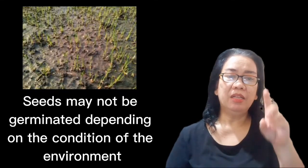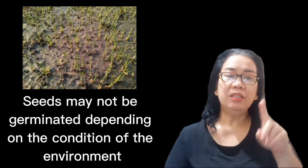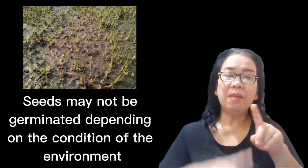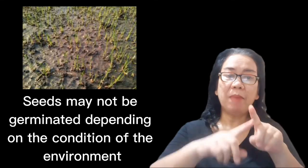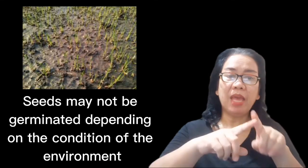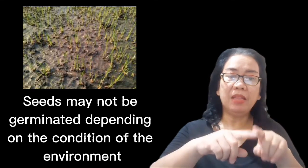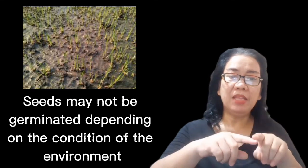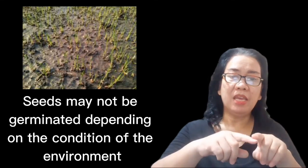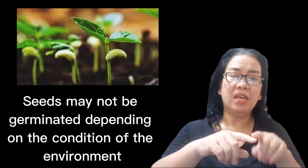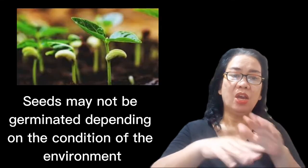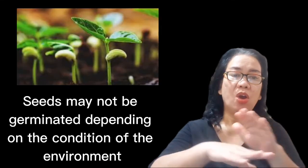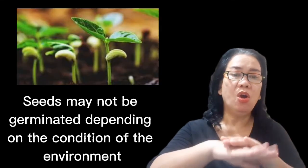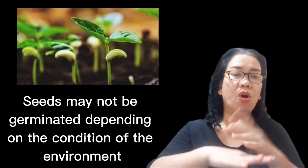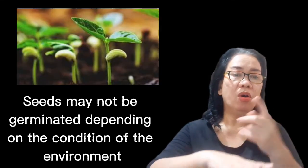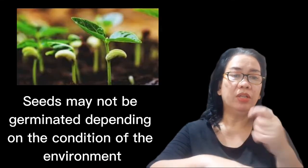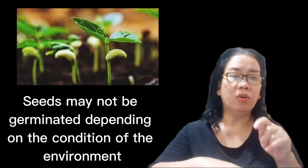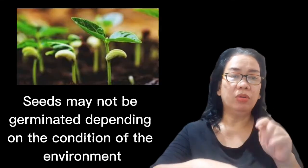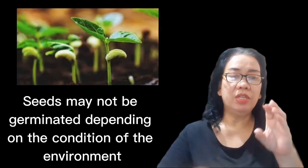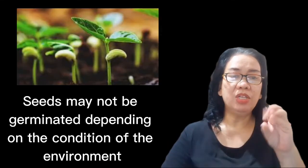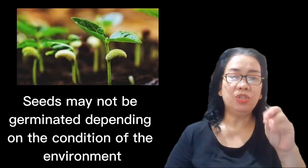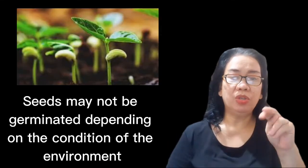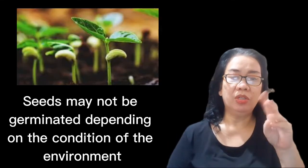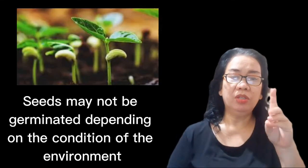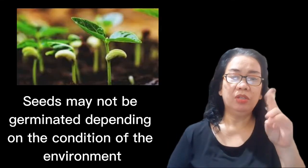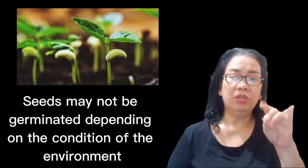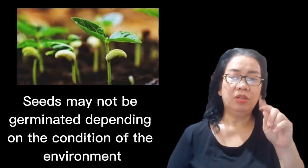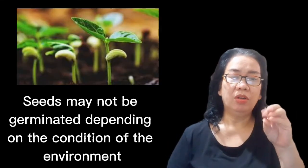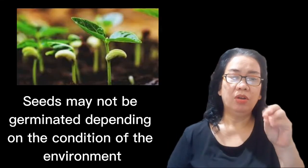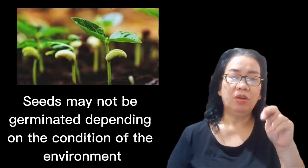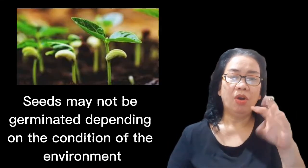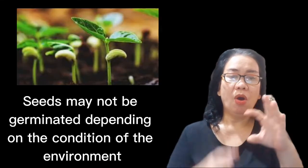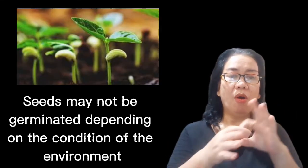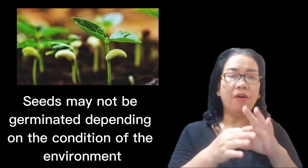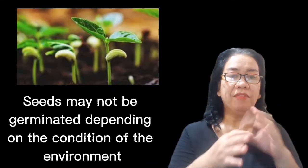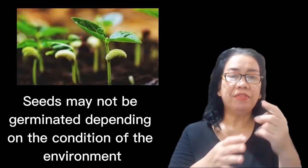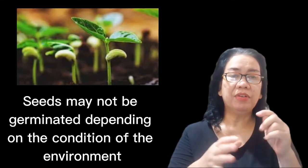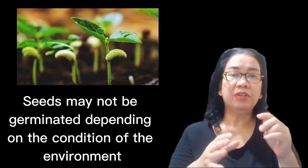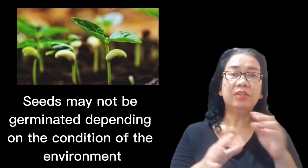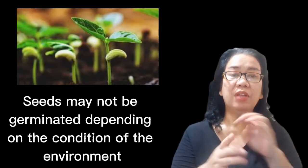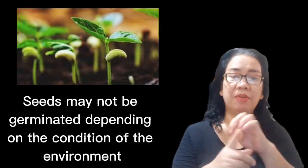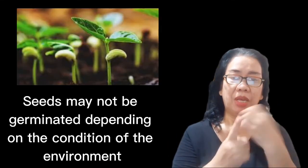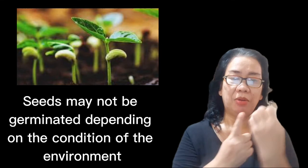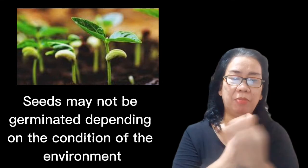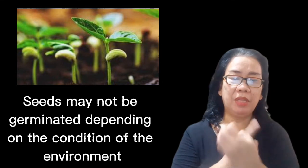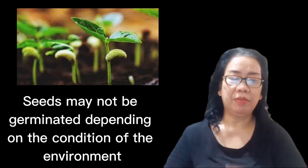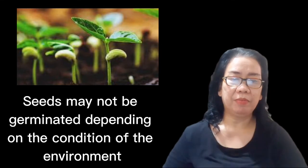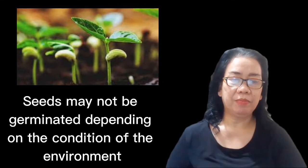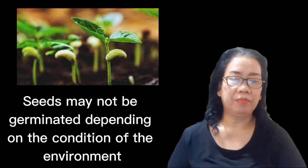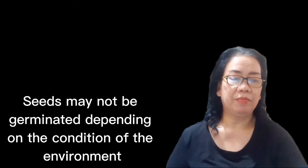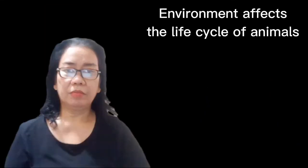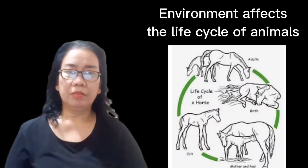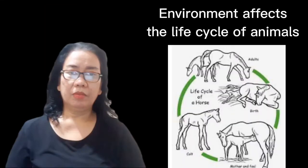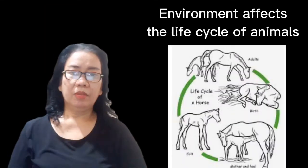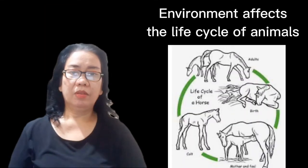germinated depending on the condition of the environment.